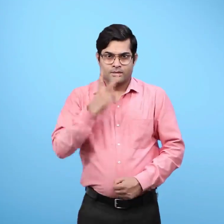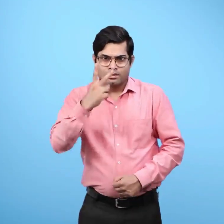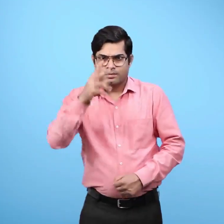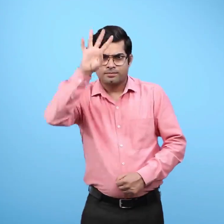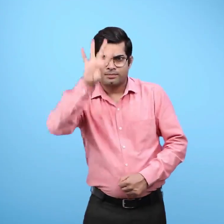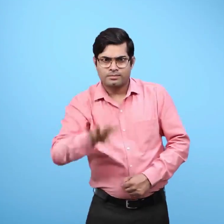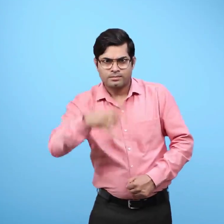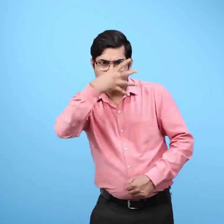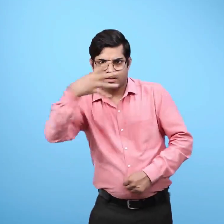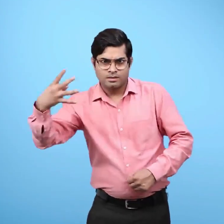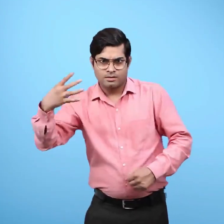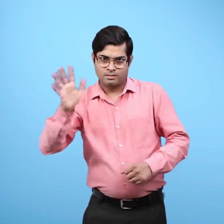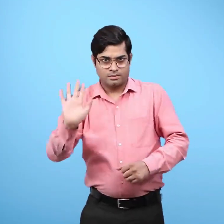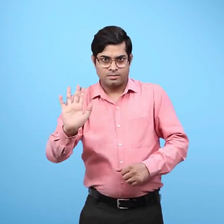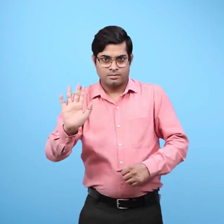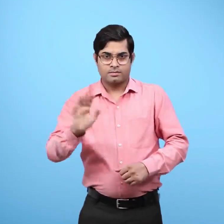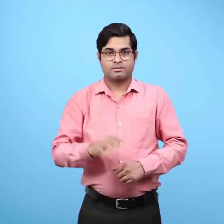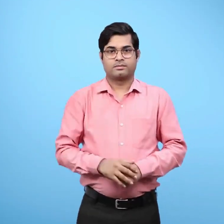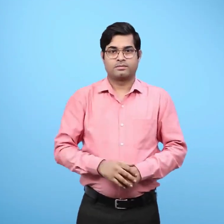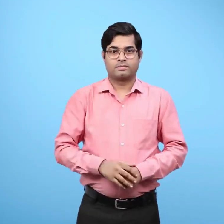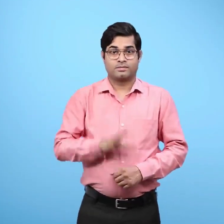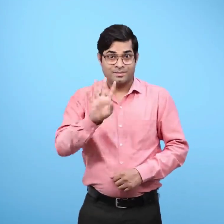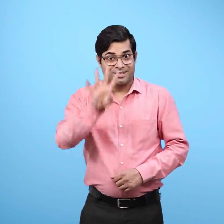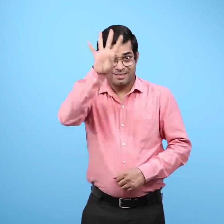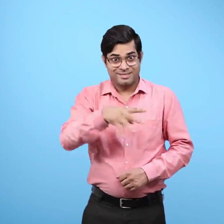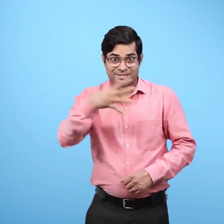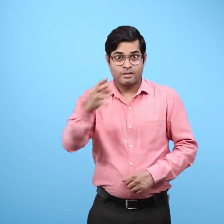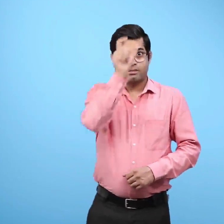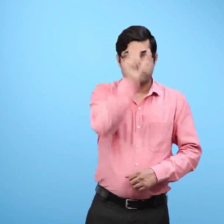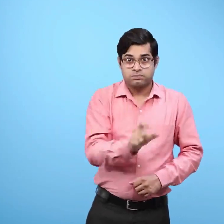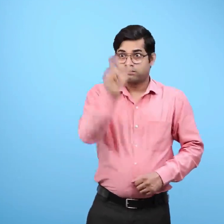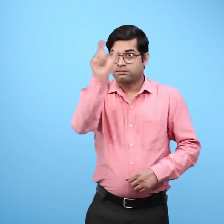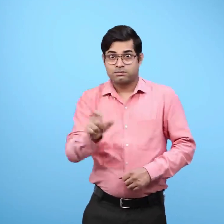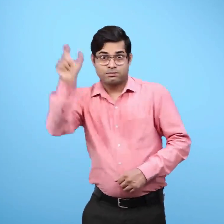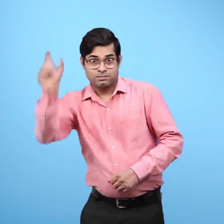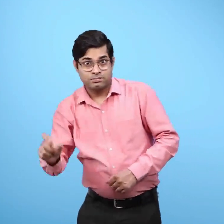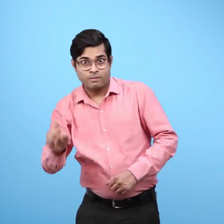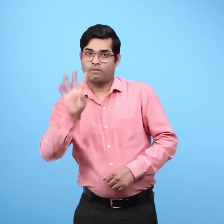There is a table below with 4 columns and 5 rows.